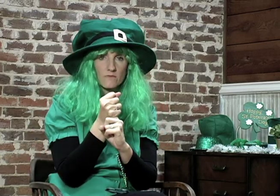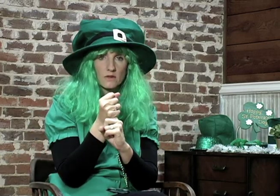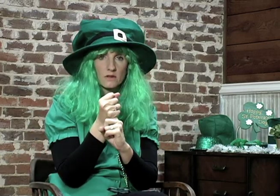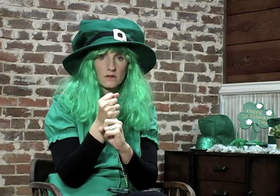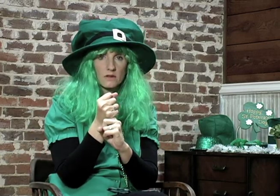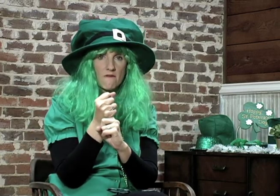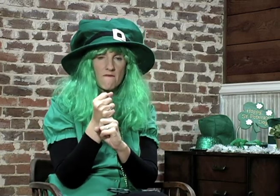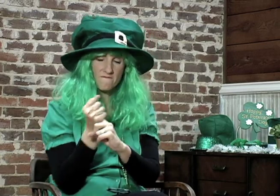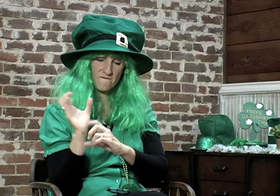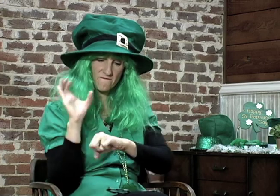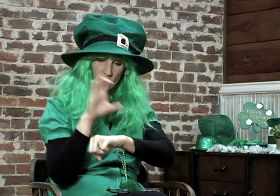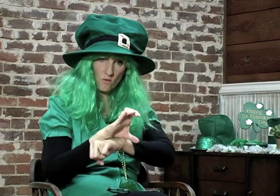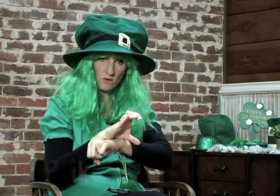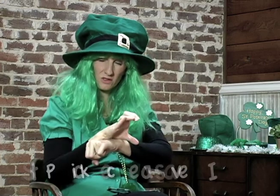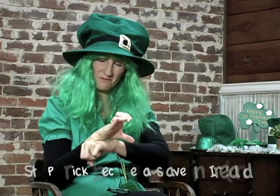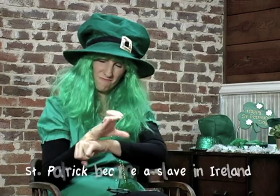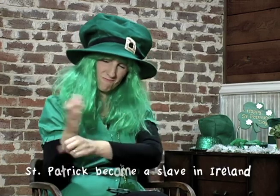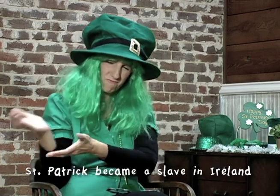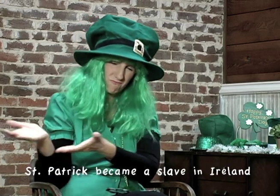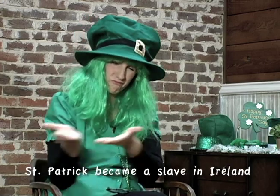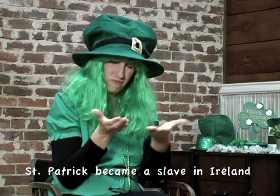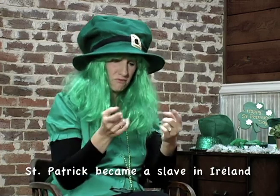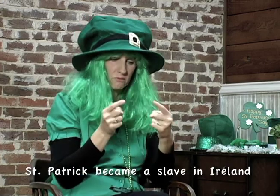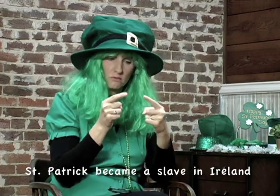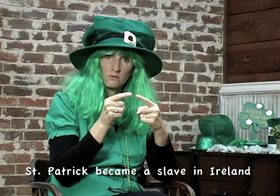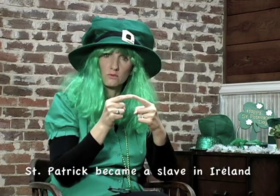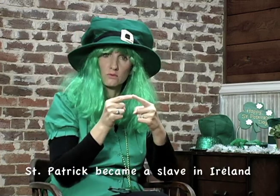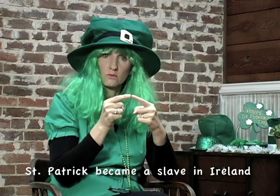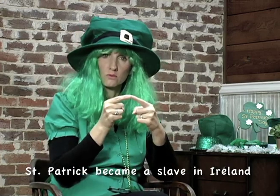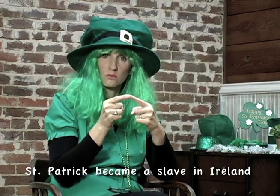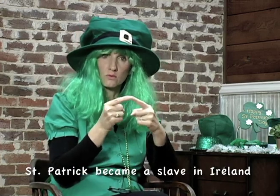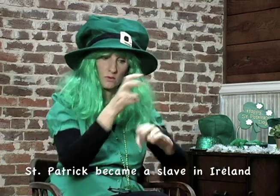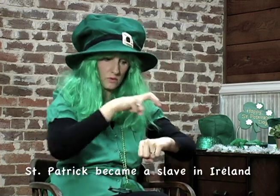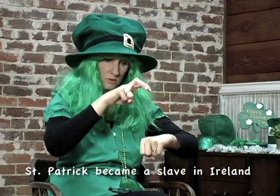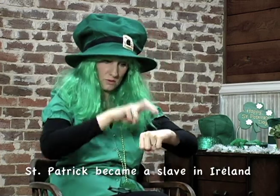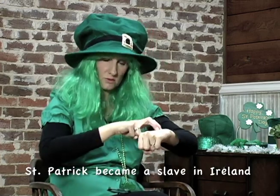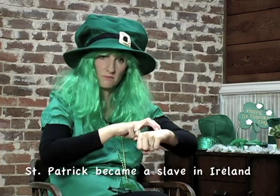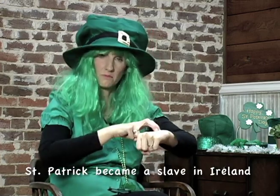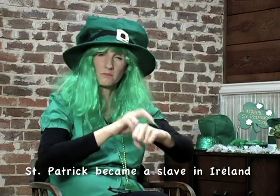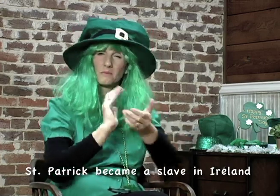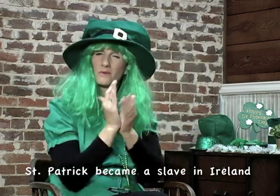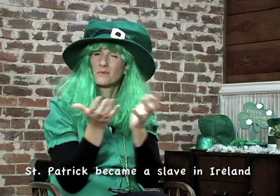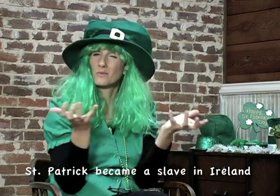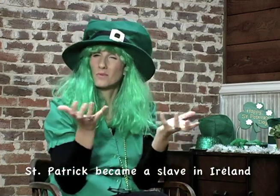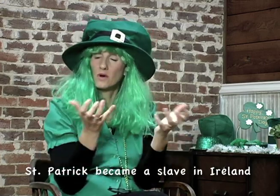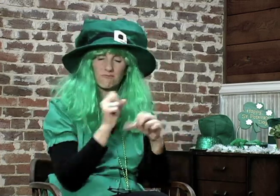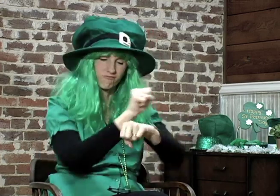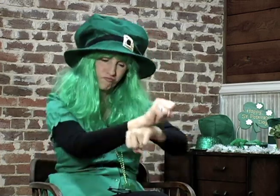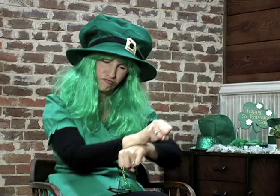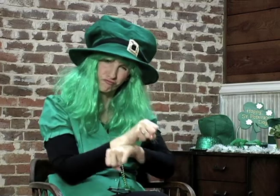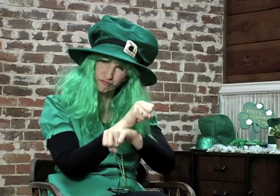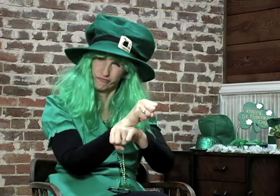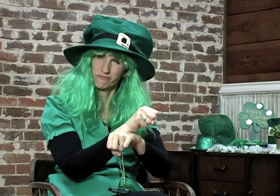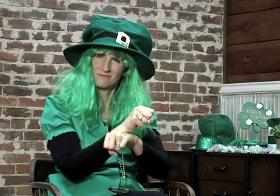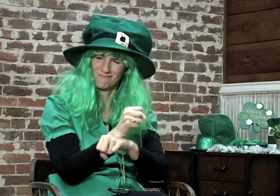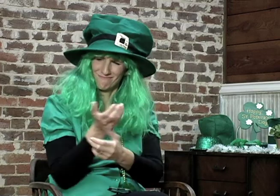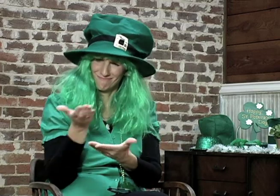was captured, and he was forced to become a slave, and he was brought to Ireland. And he became a slave